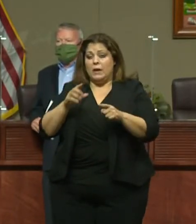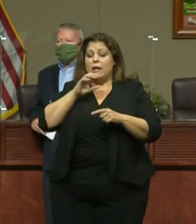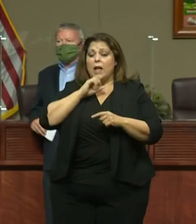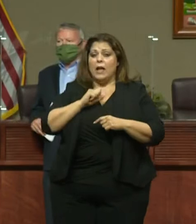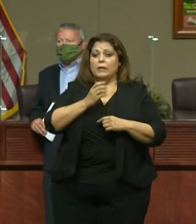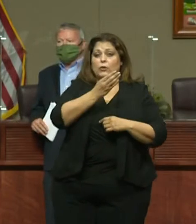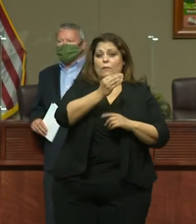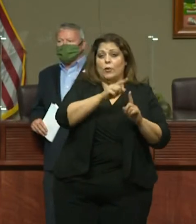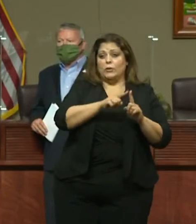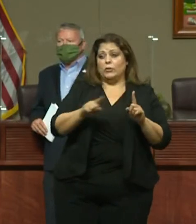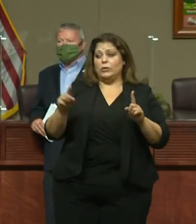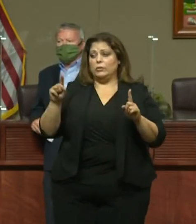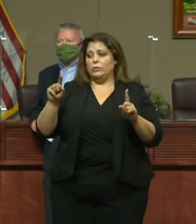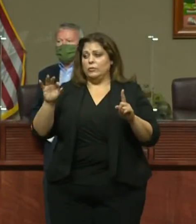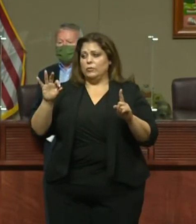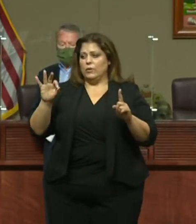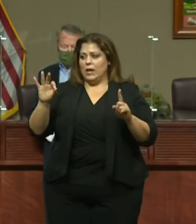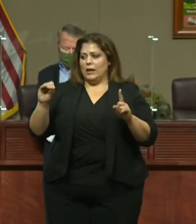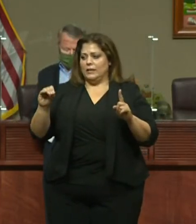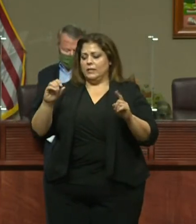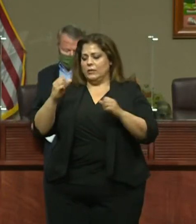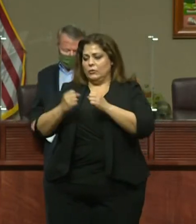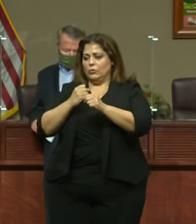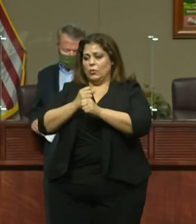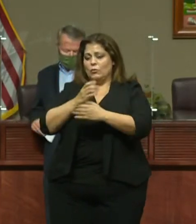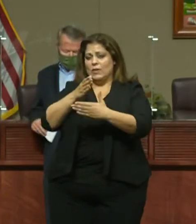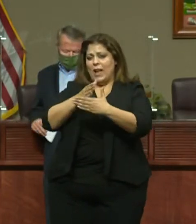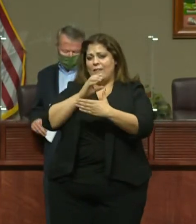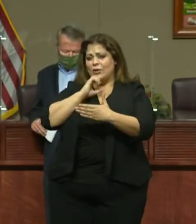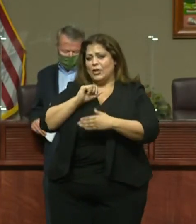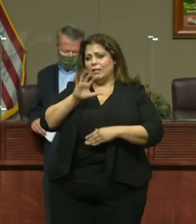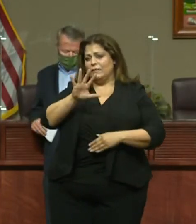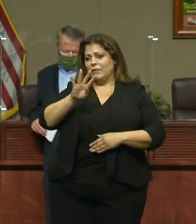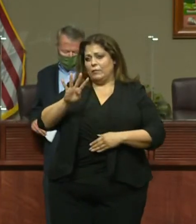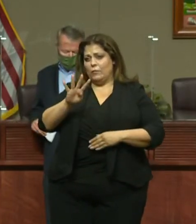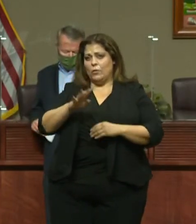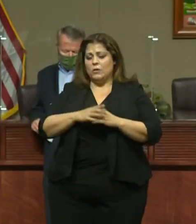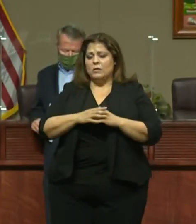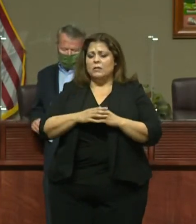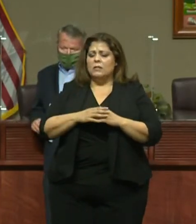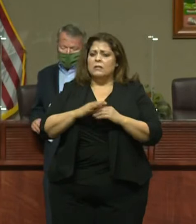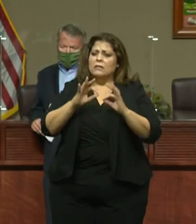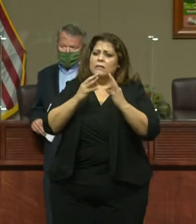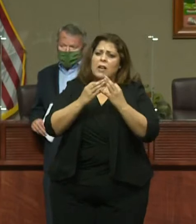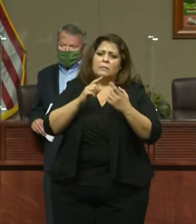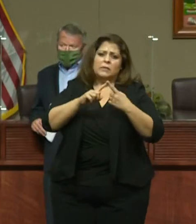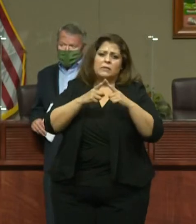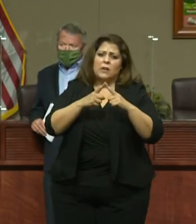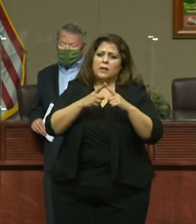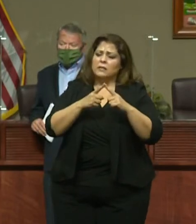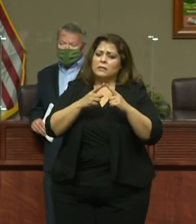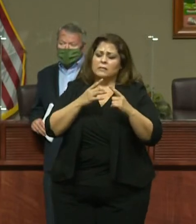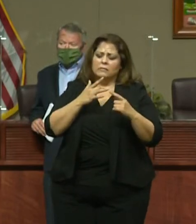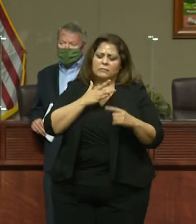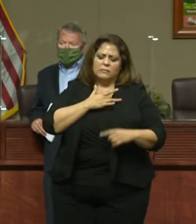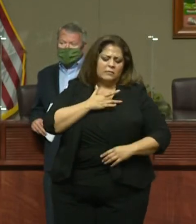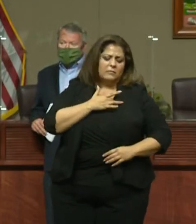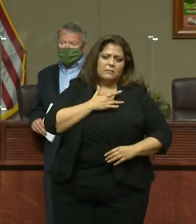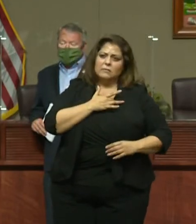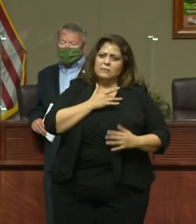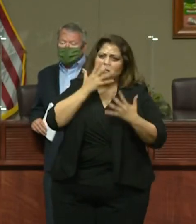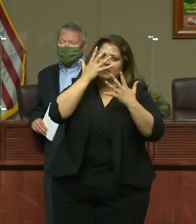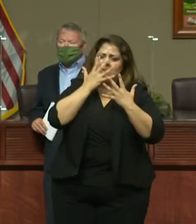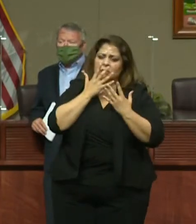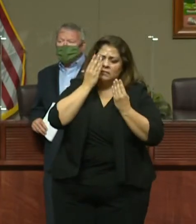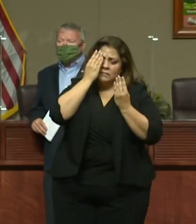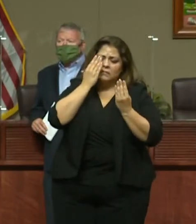median age for these newest deaths was 54 years old. To the families and friends, we want to express our deepest condolences during this